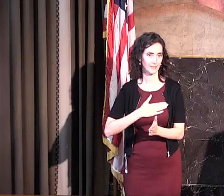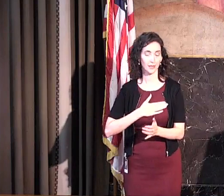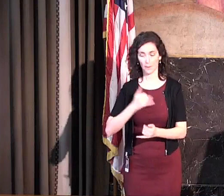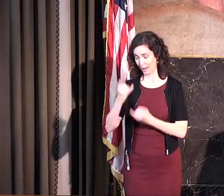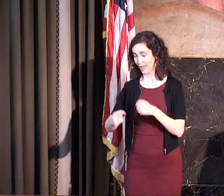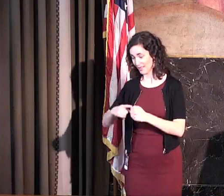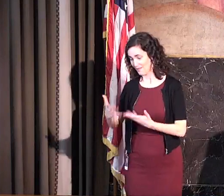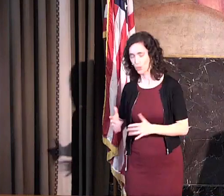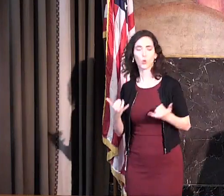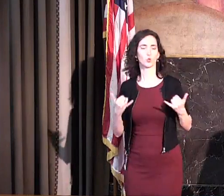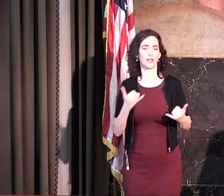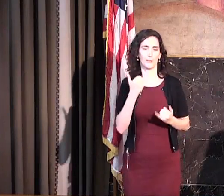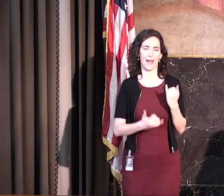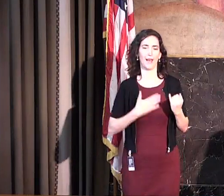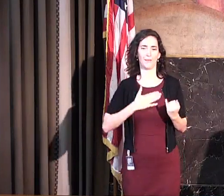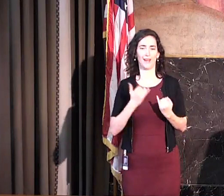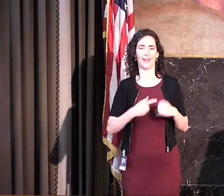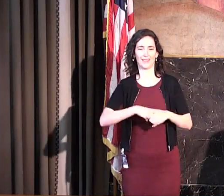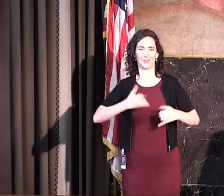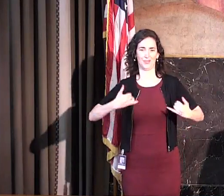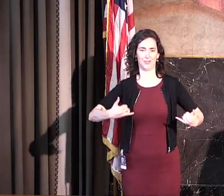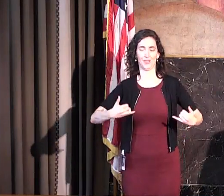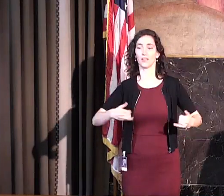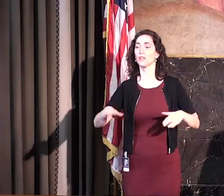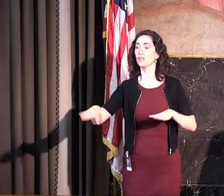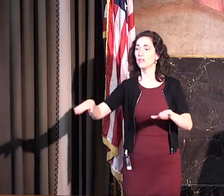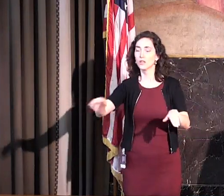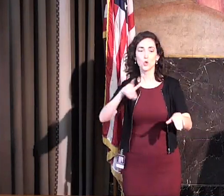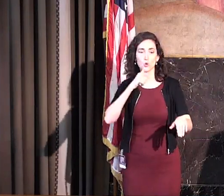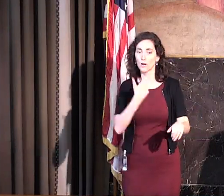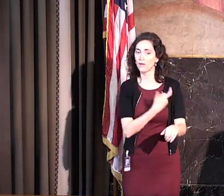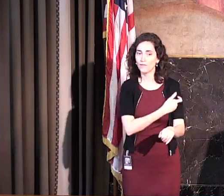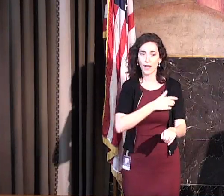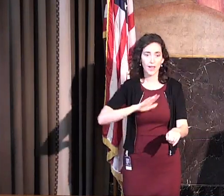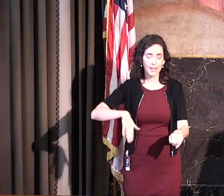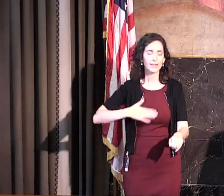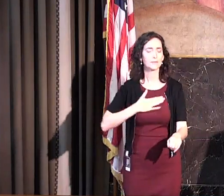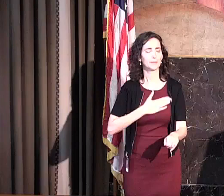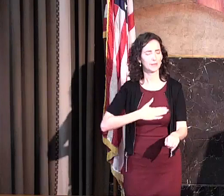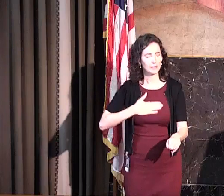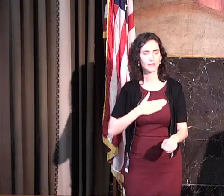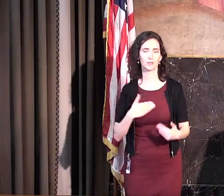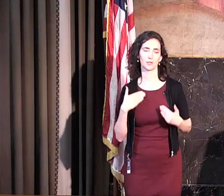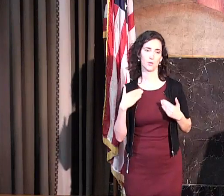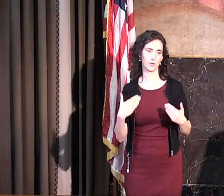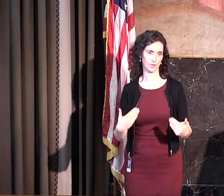but one last time today, for individuals who have not yet been vaccinated to do that.